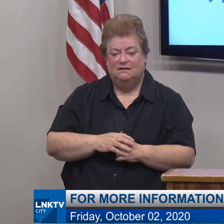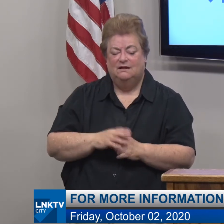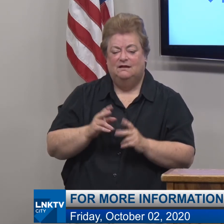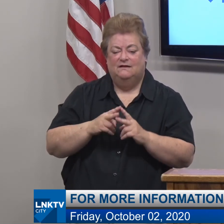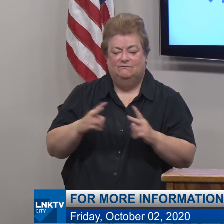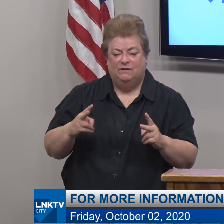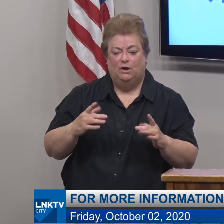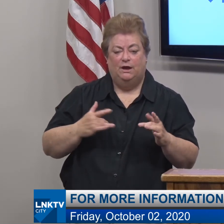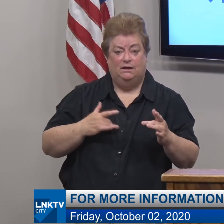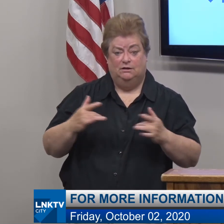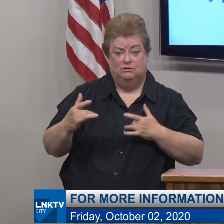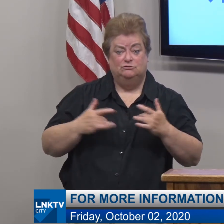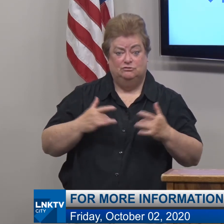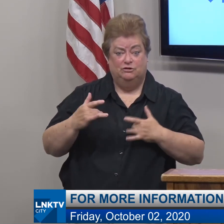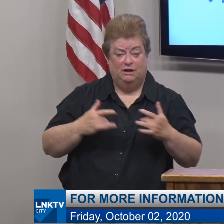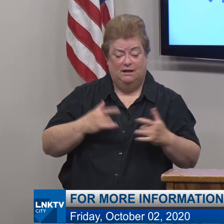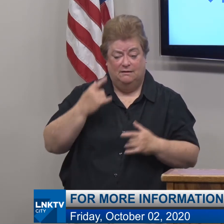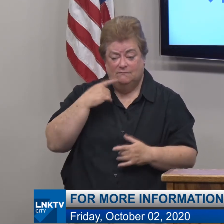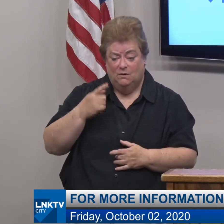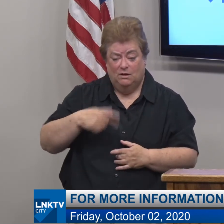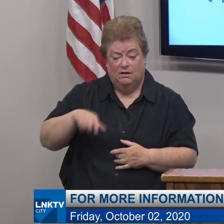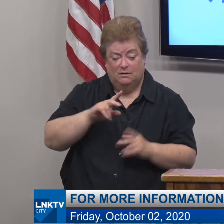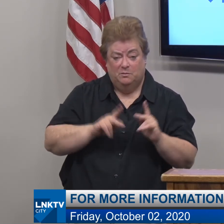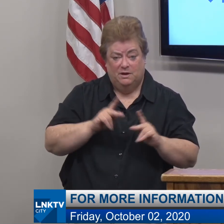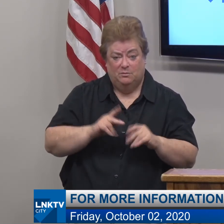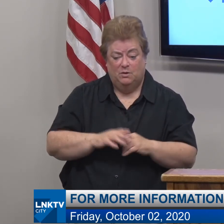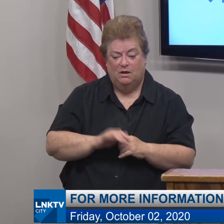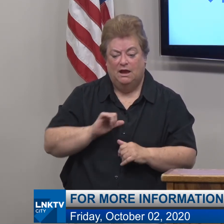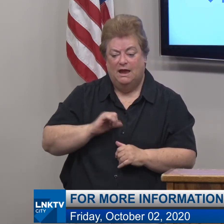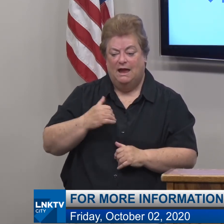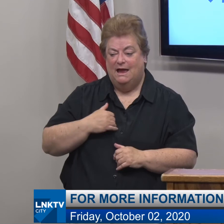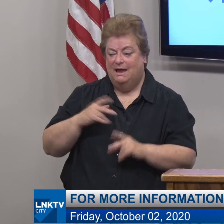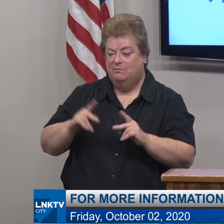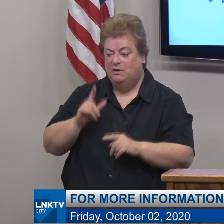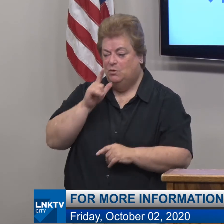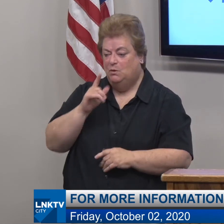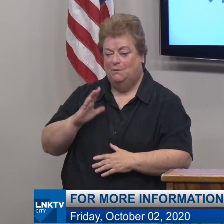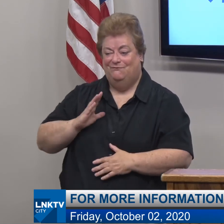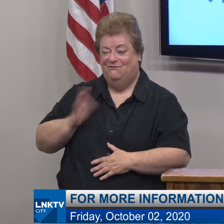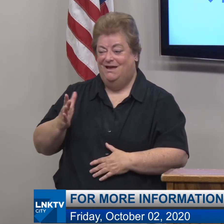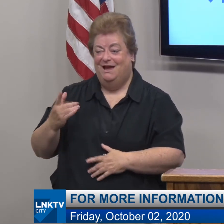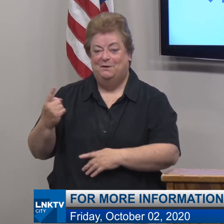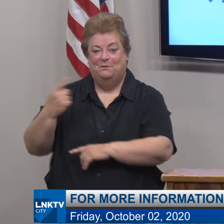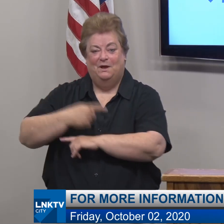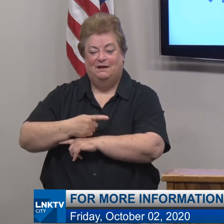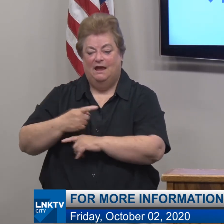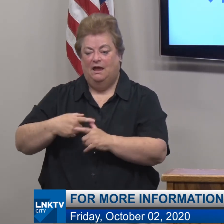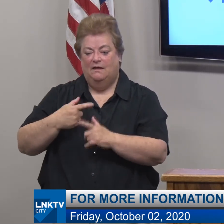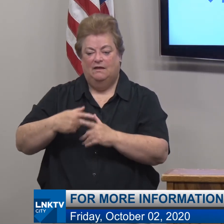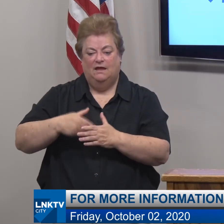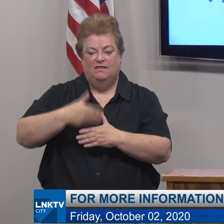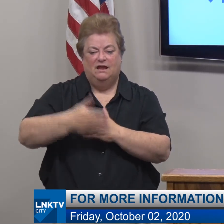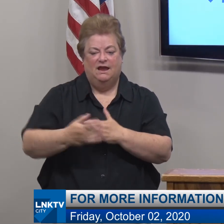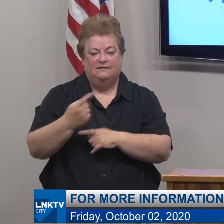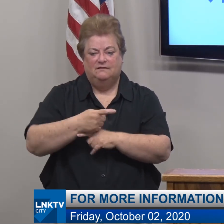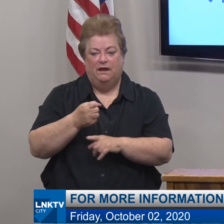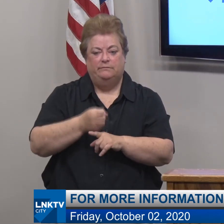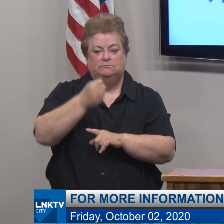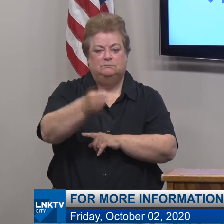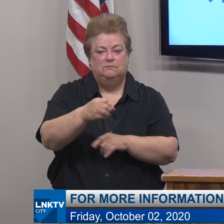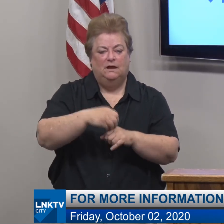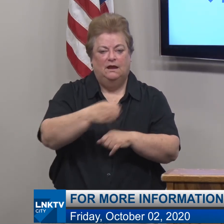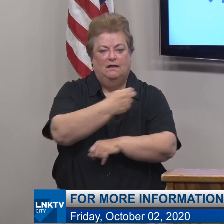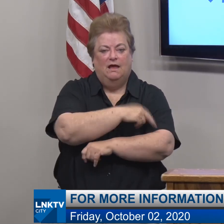concerning. I've had people that were fine one day, and the next day they are hospitalized